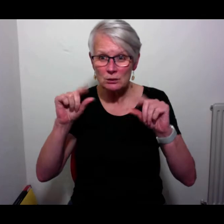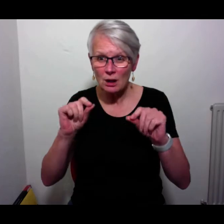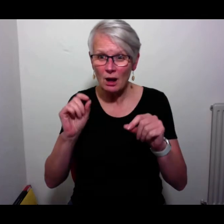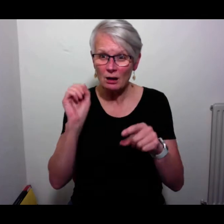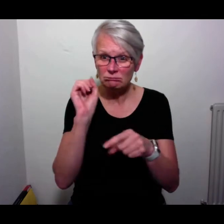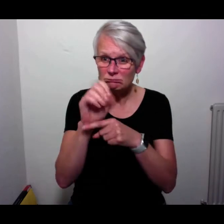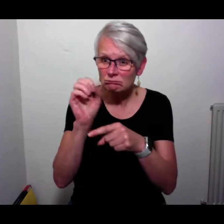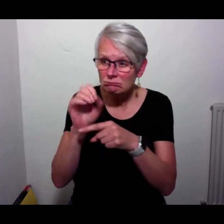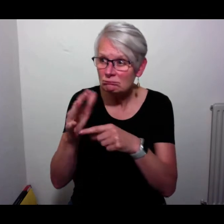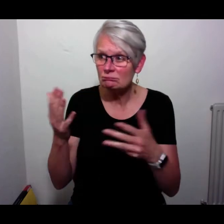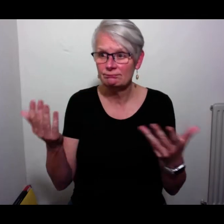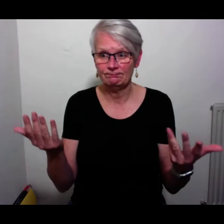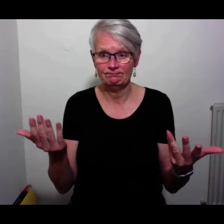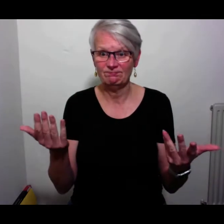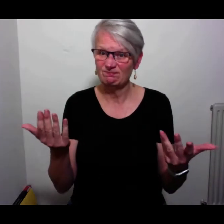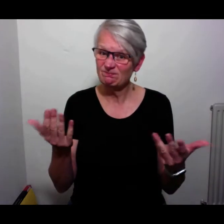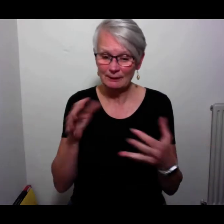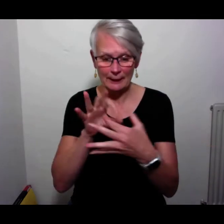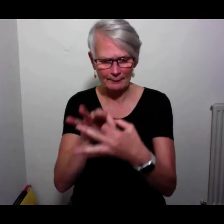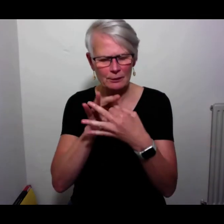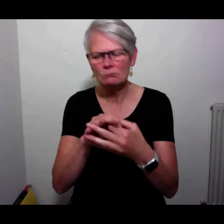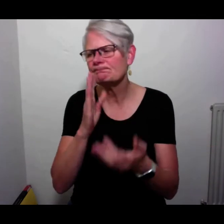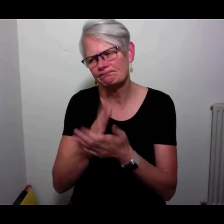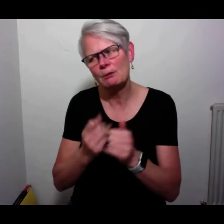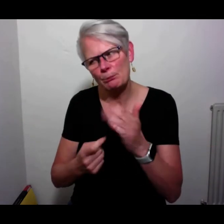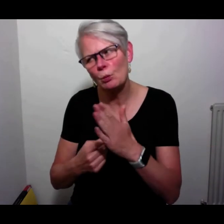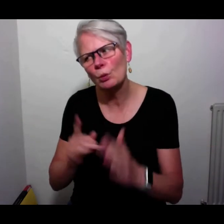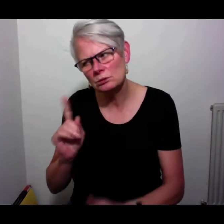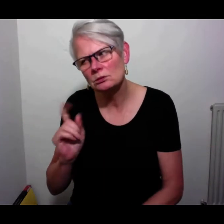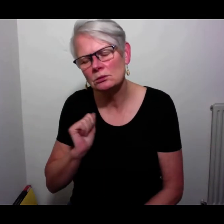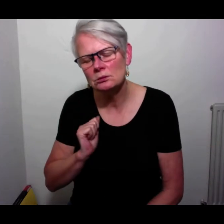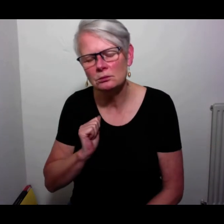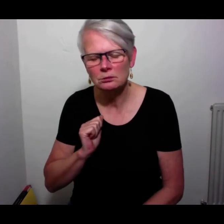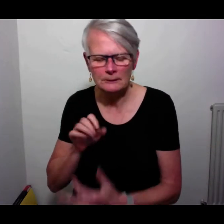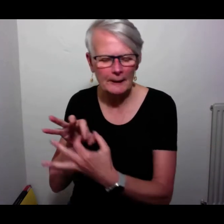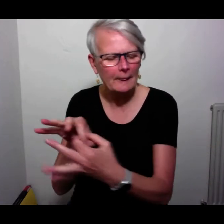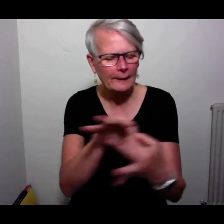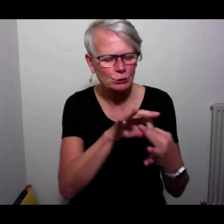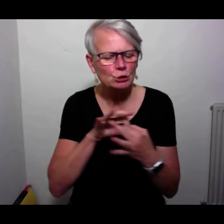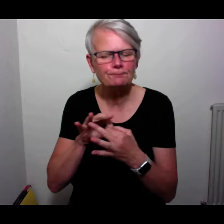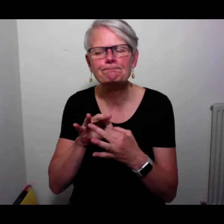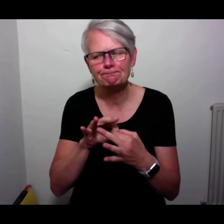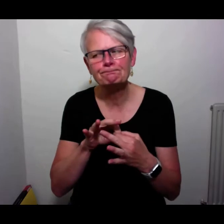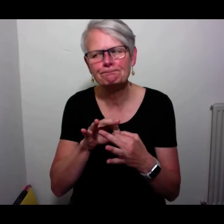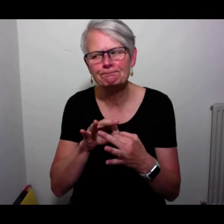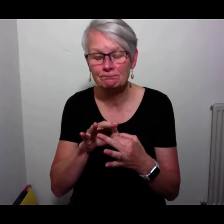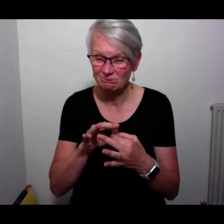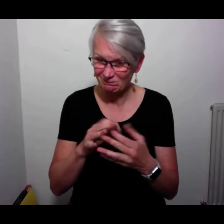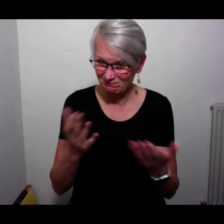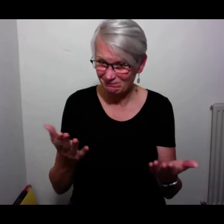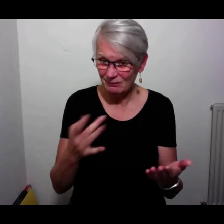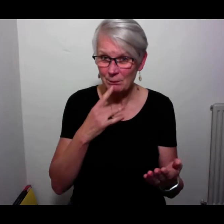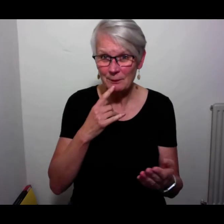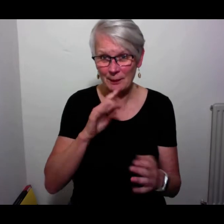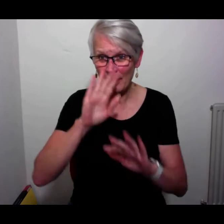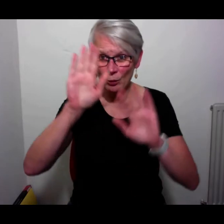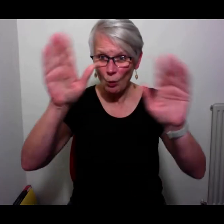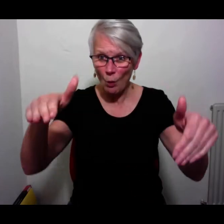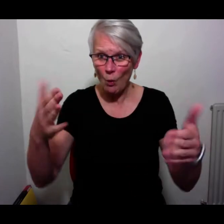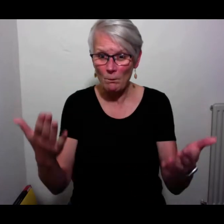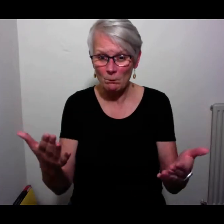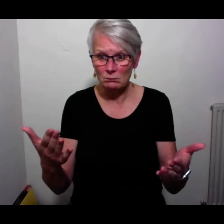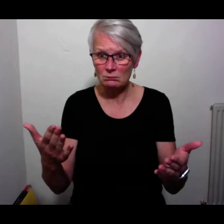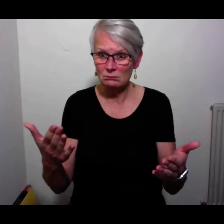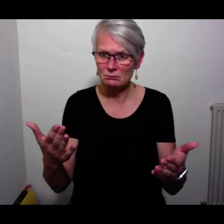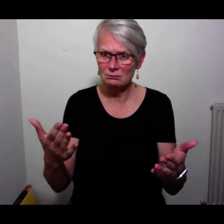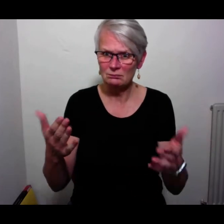postcards. Keeping in touch is key, I said. Staying connected. I mean, there's people stuck at home with